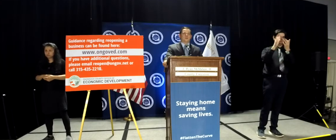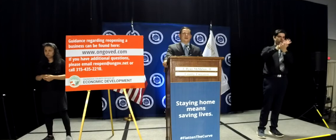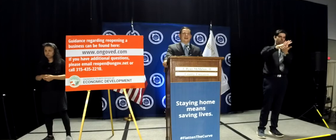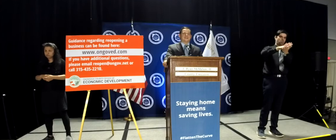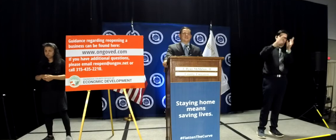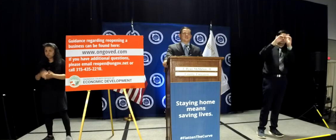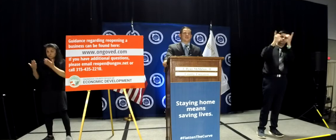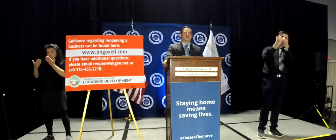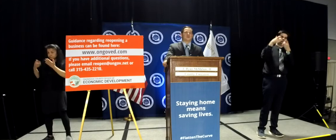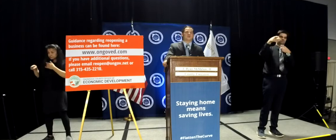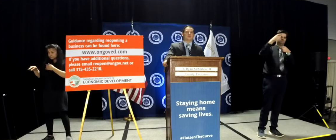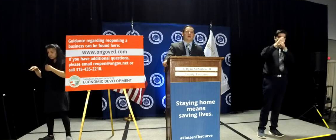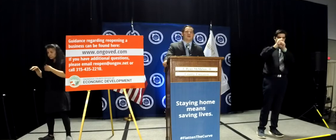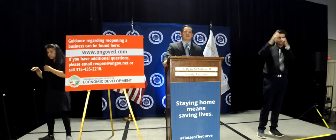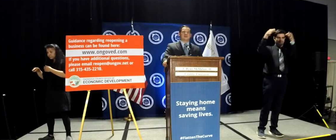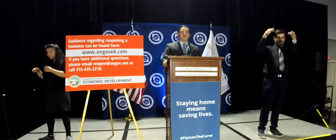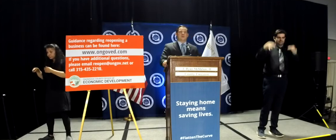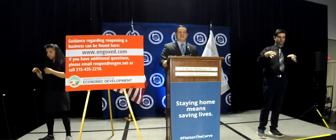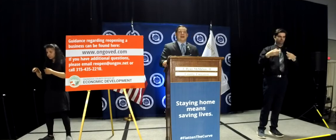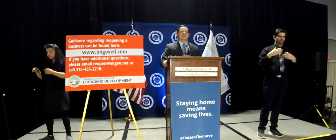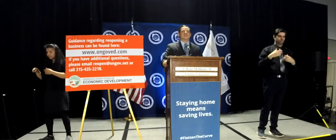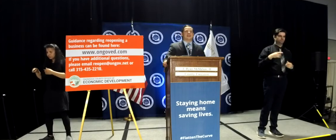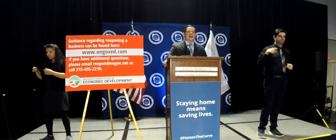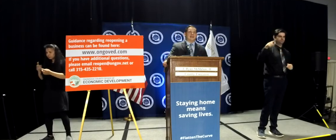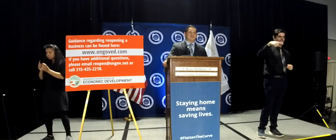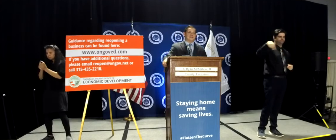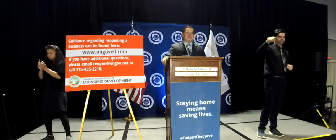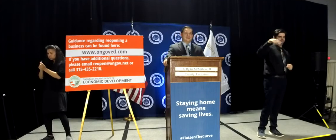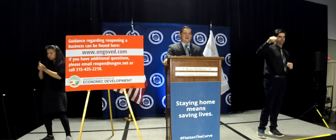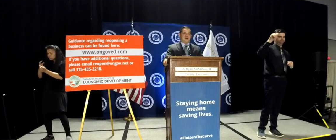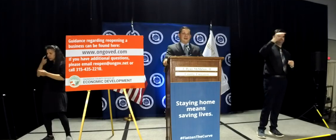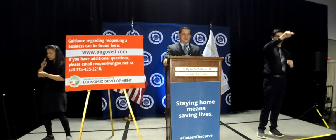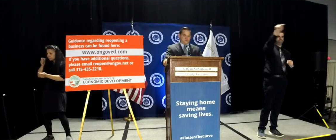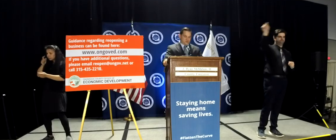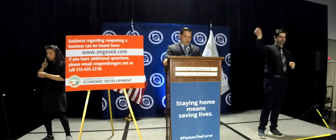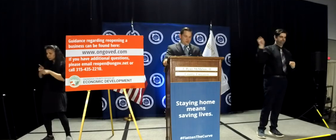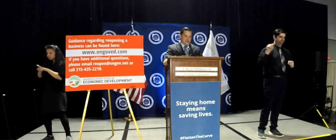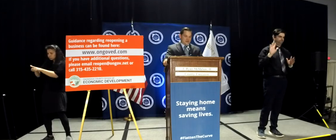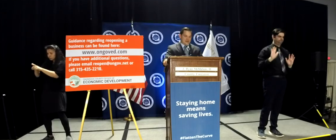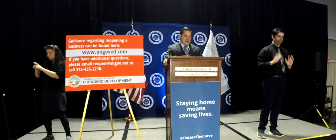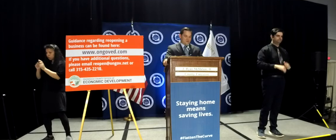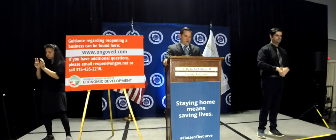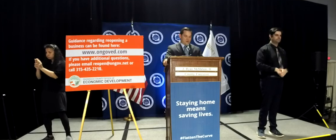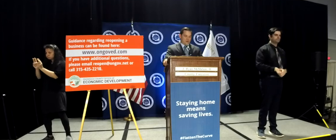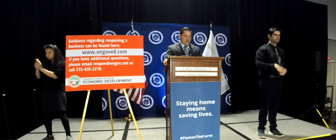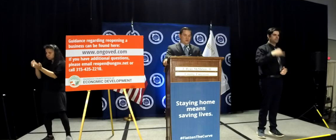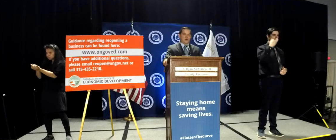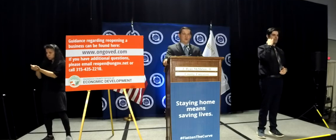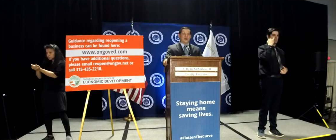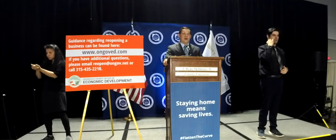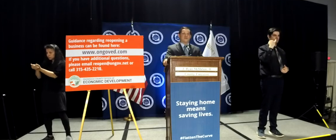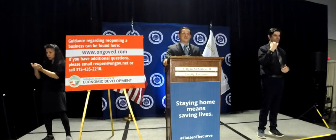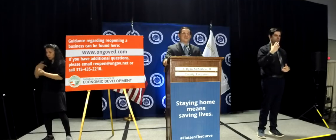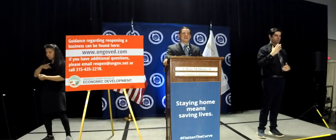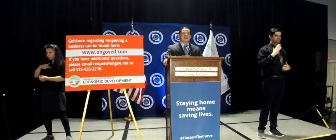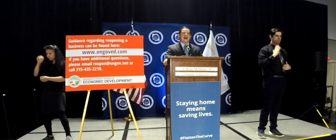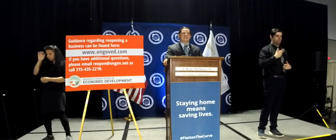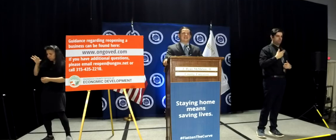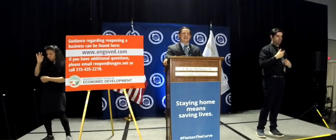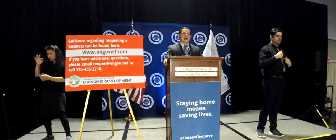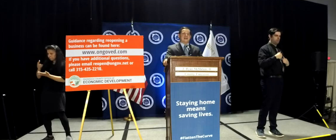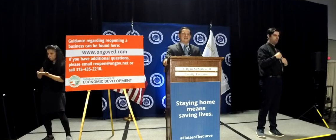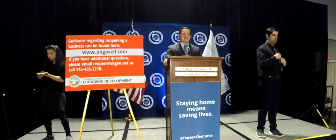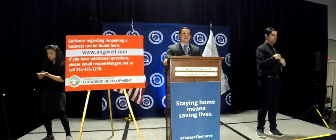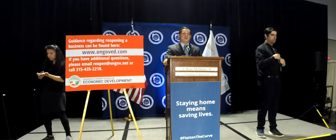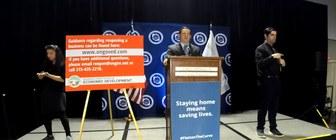have a open and honest discussion with the parents, we may stop giving guidance. So again, for all the parents calling my office, I